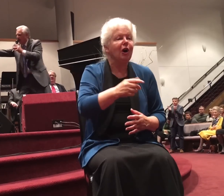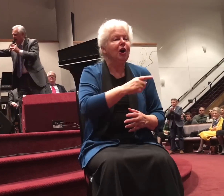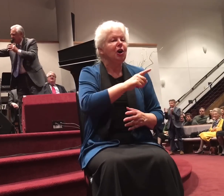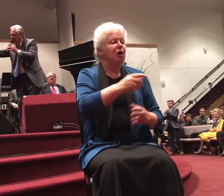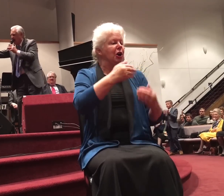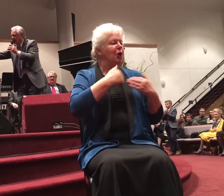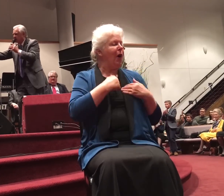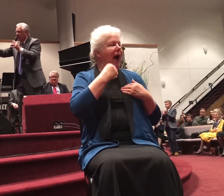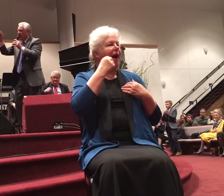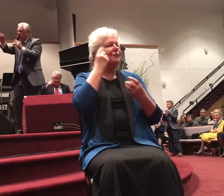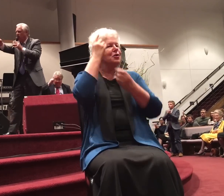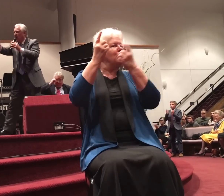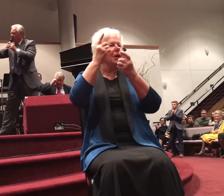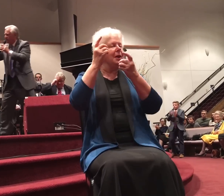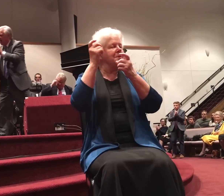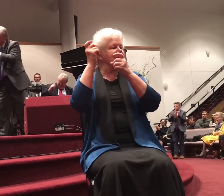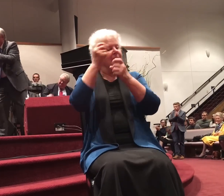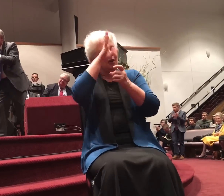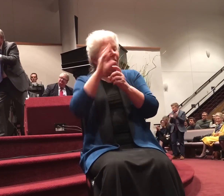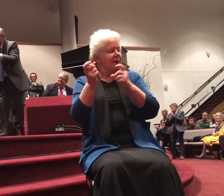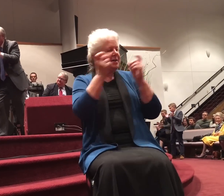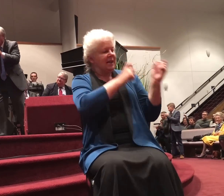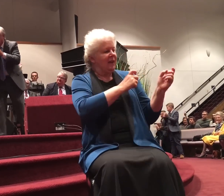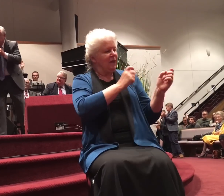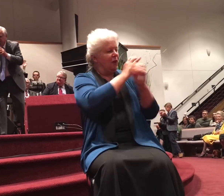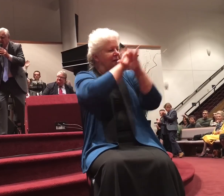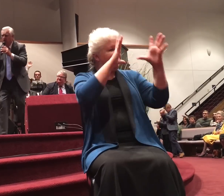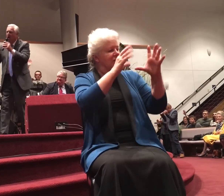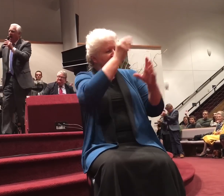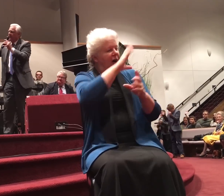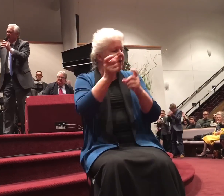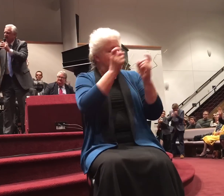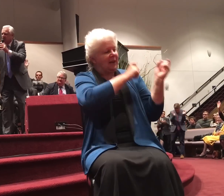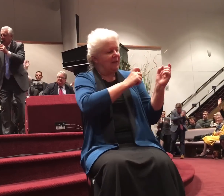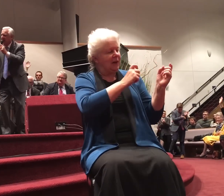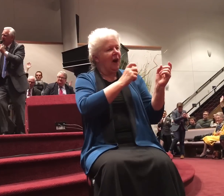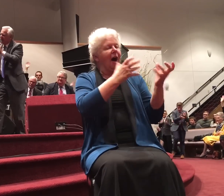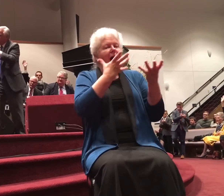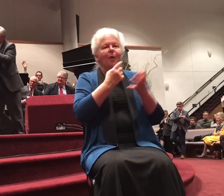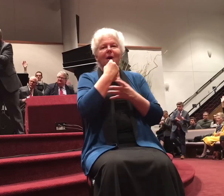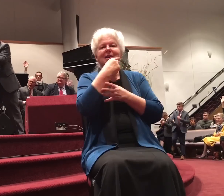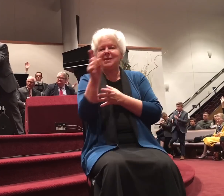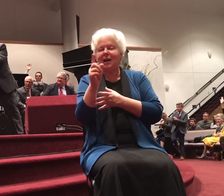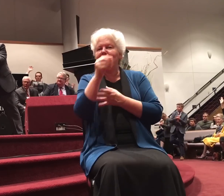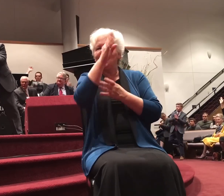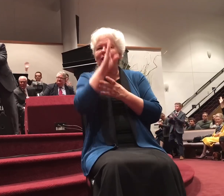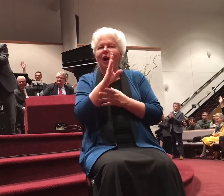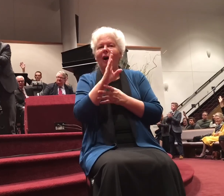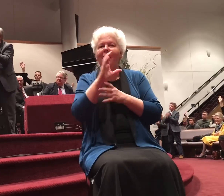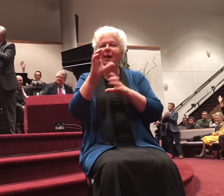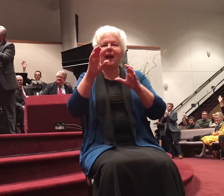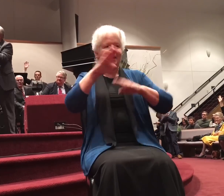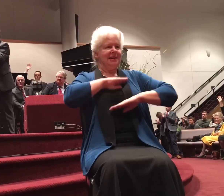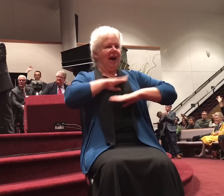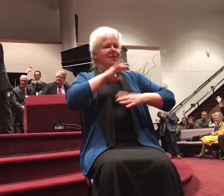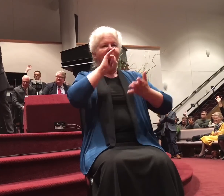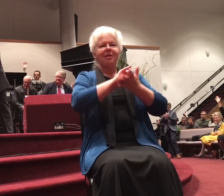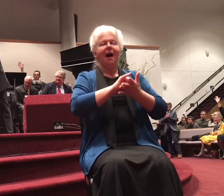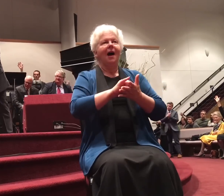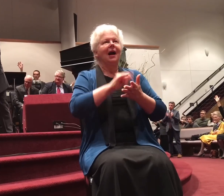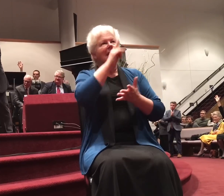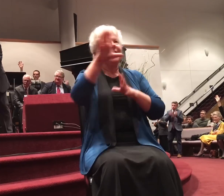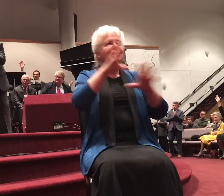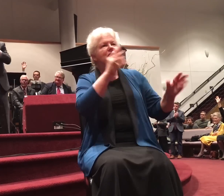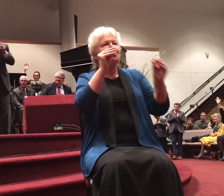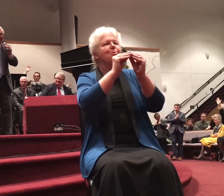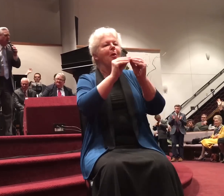got dreams that God has given you, you've got vision that God has given you. I'm here to say that God can fulfill that, and He will do